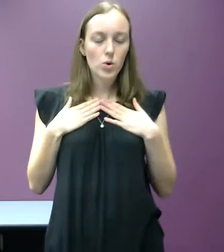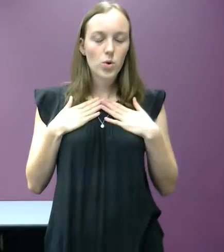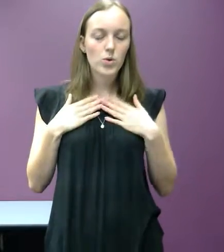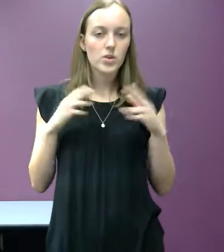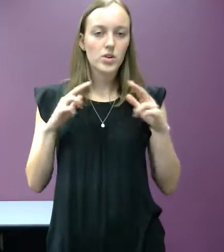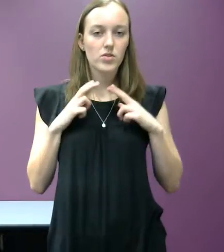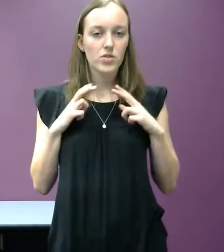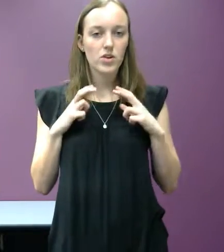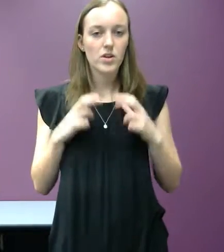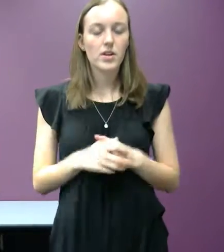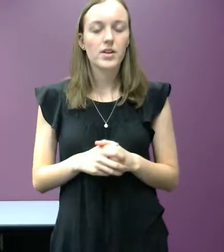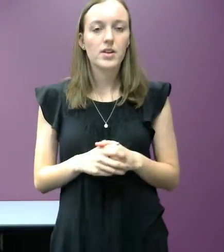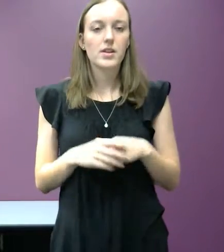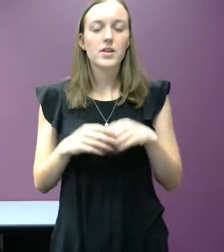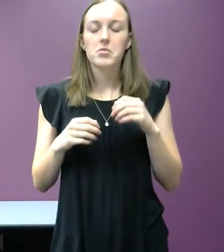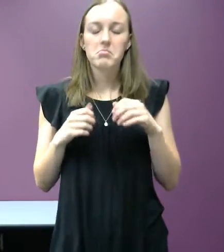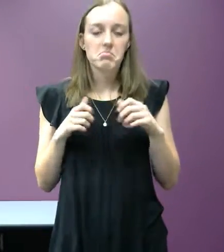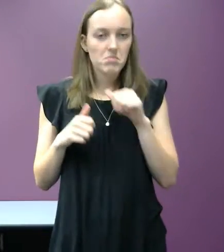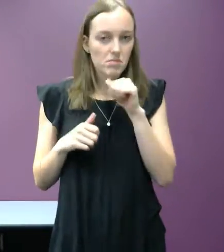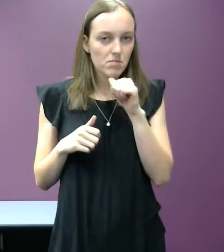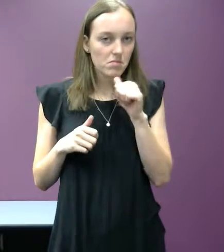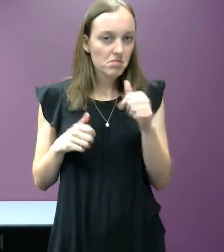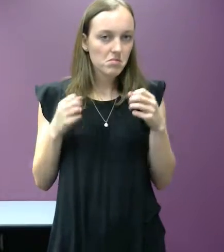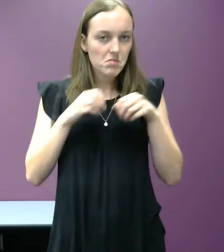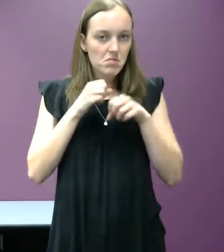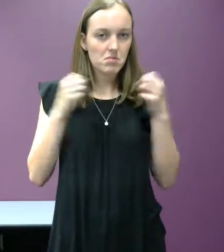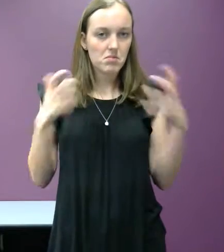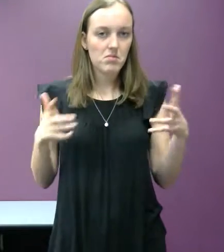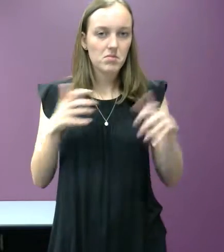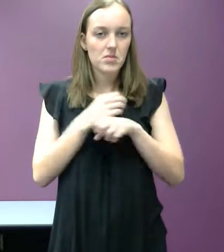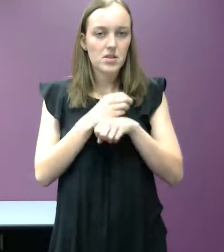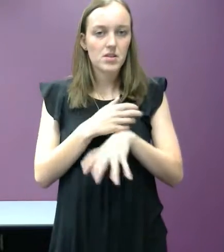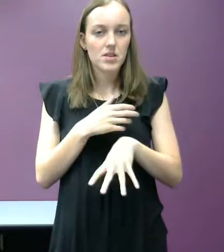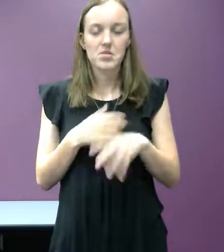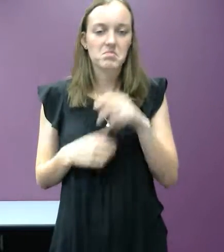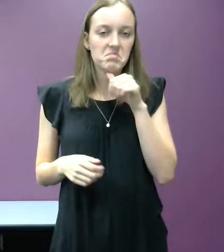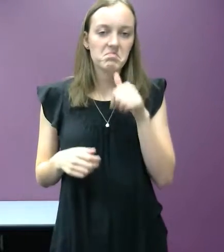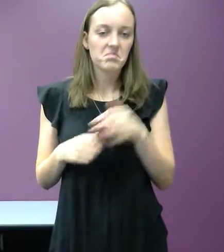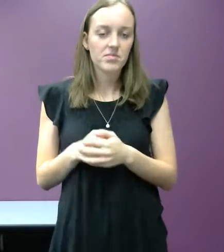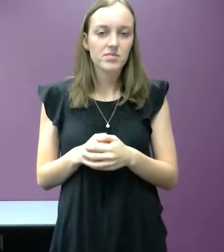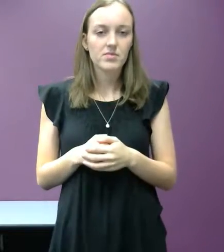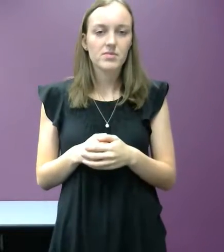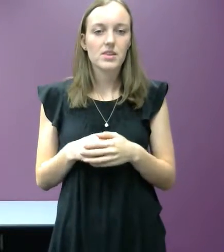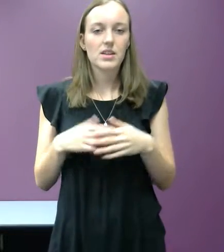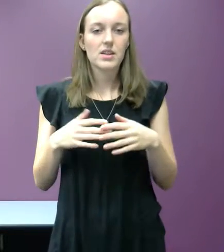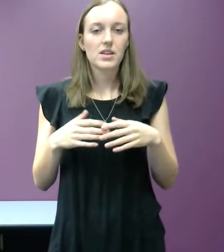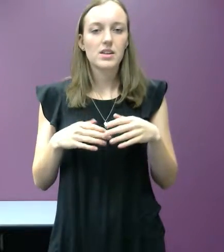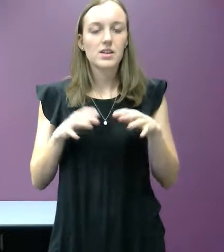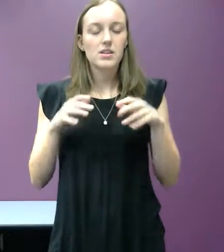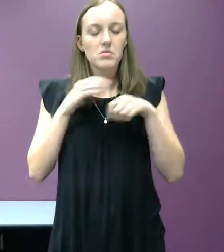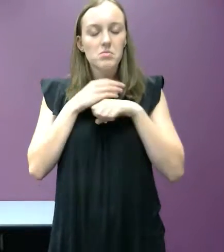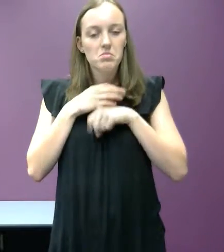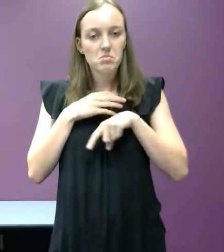rested the way that you counted your breaths, it's amazing the way it's just like a slow trickle, just like a